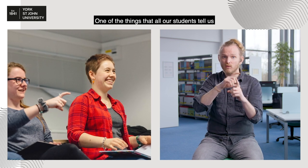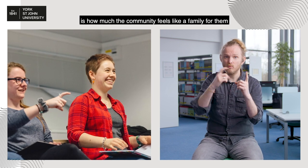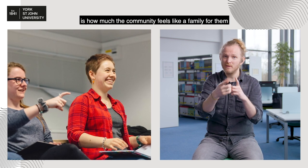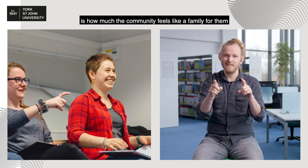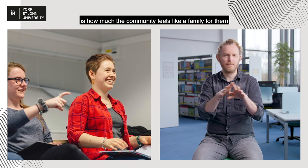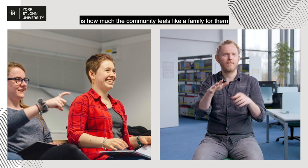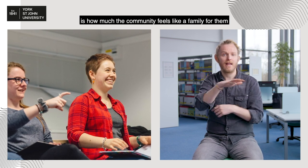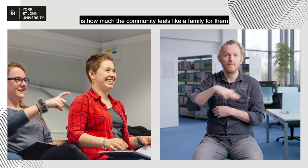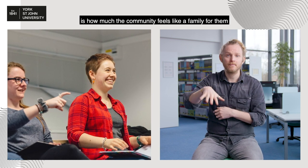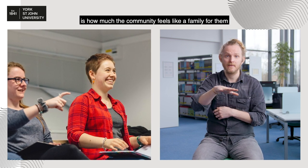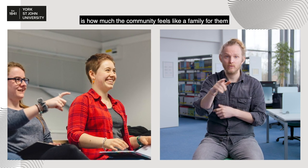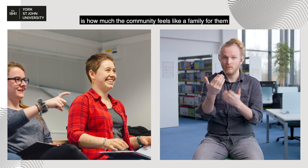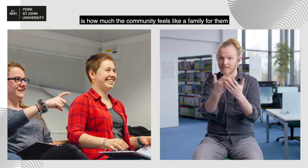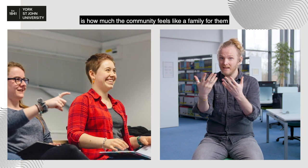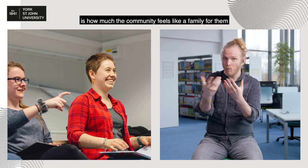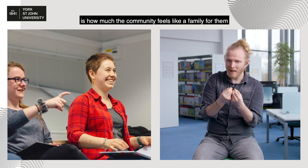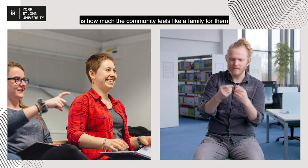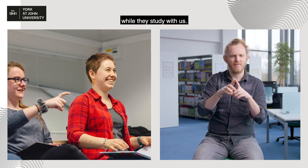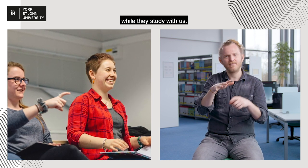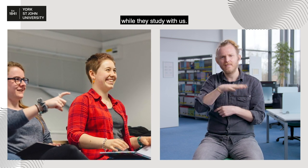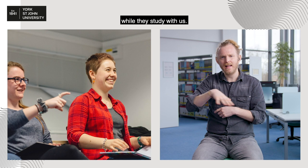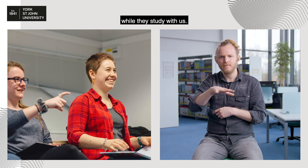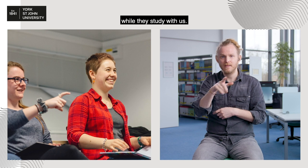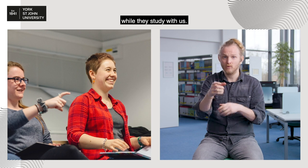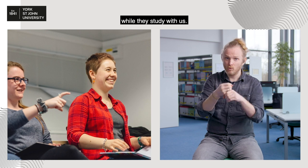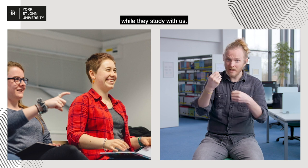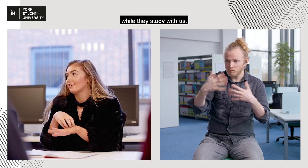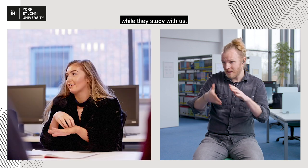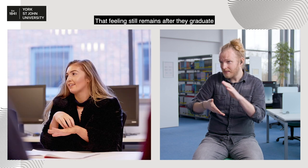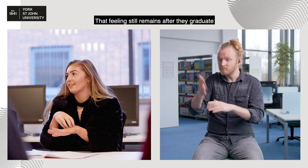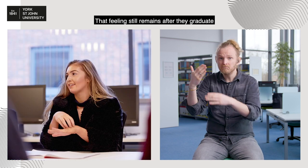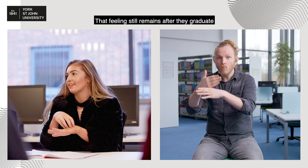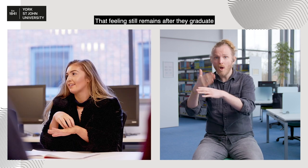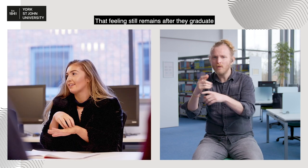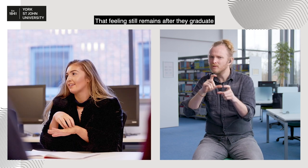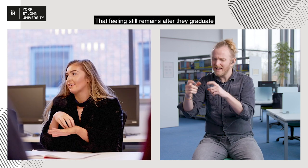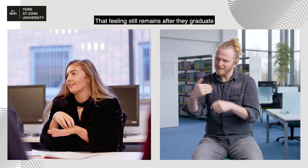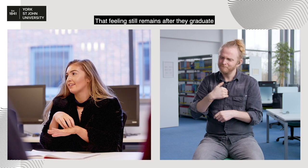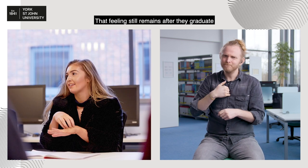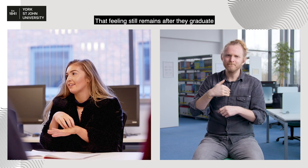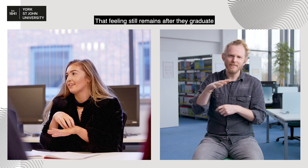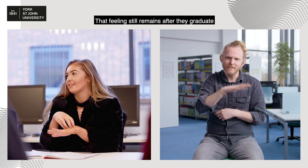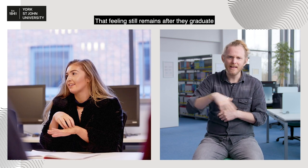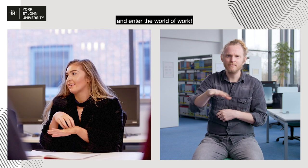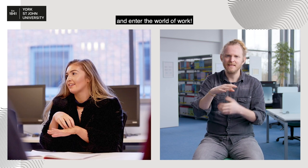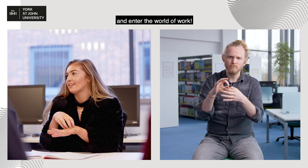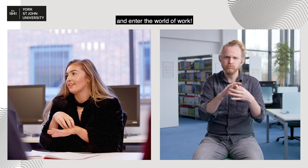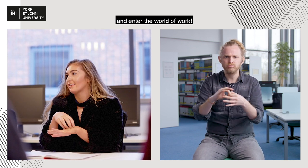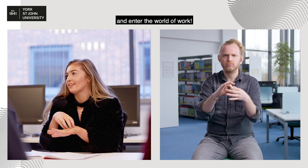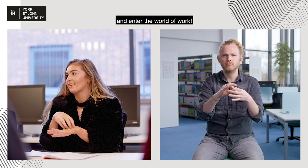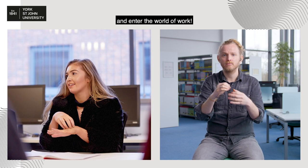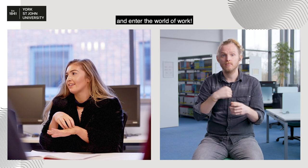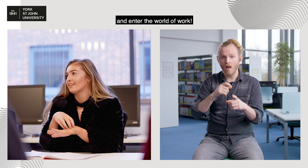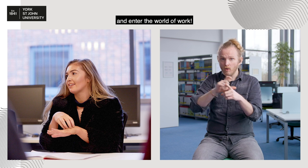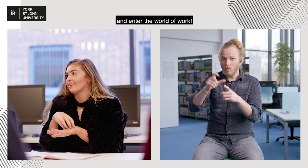students tell us is how much the community feels like a family for them while they study with us. That feeling still remains after they graduate and enter the world of